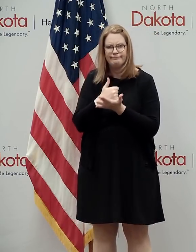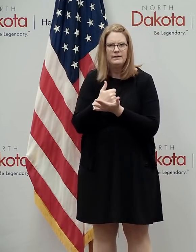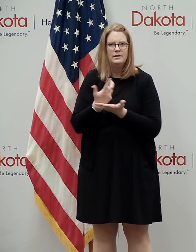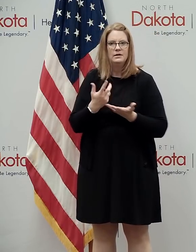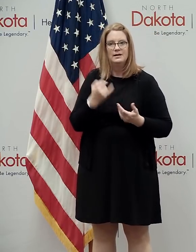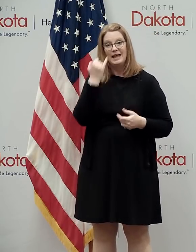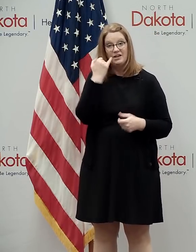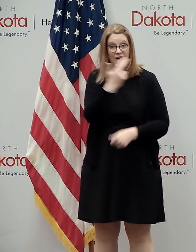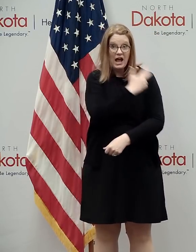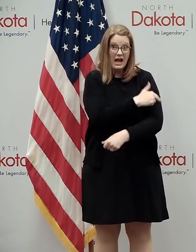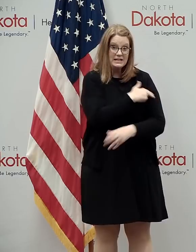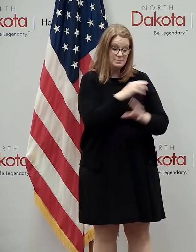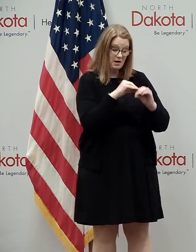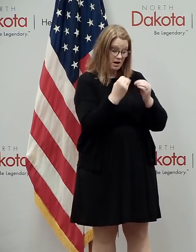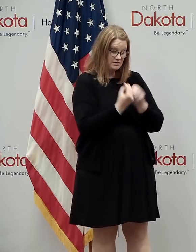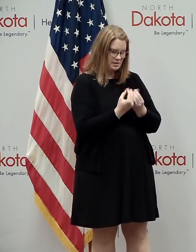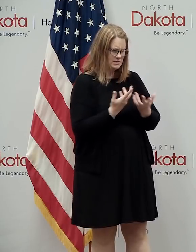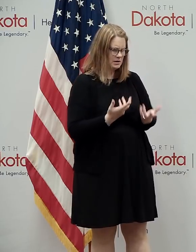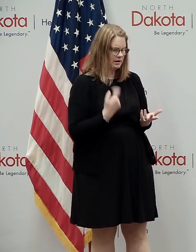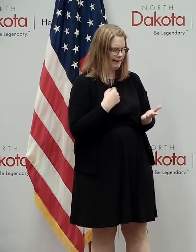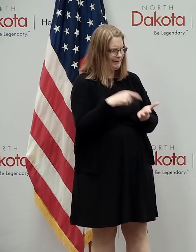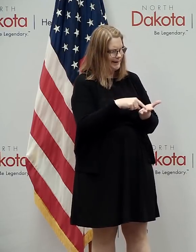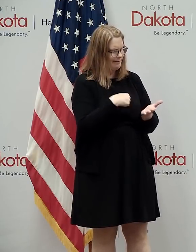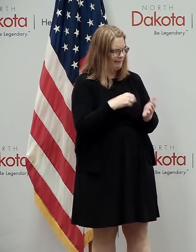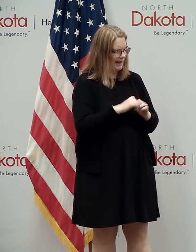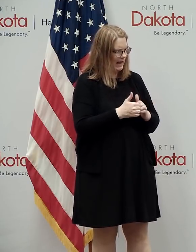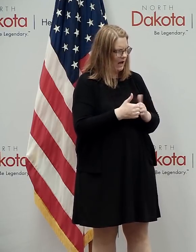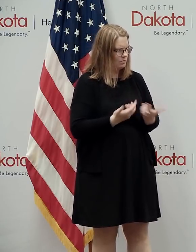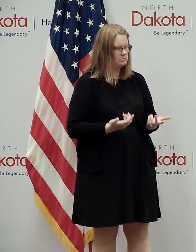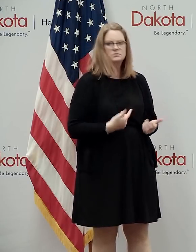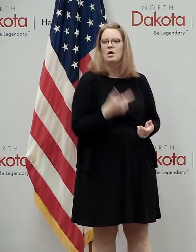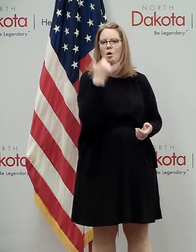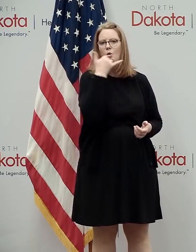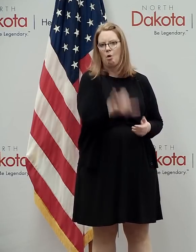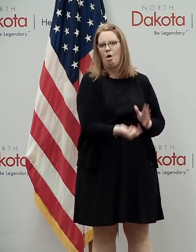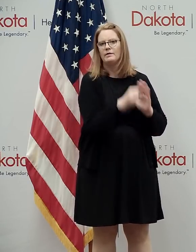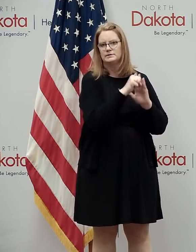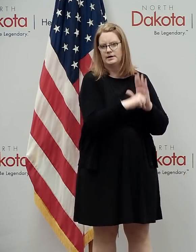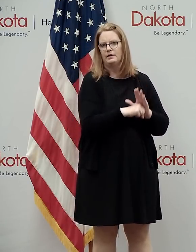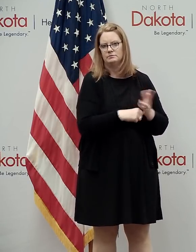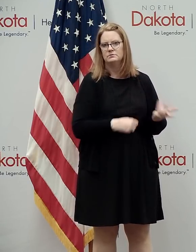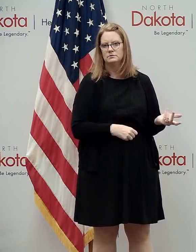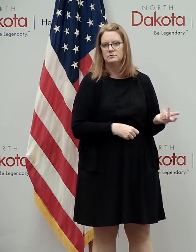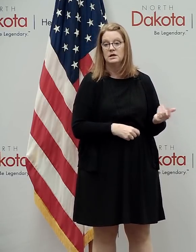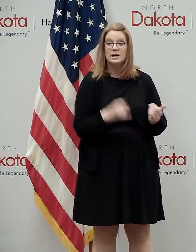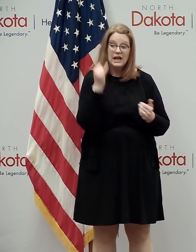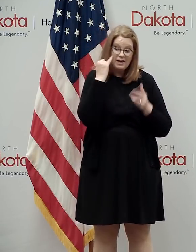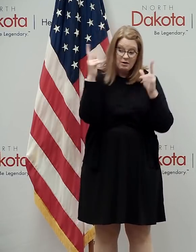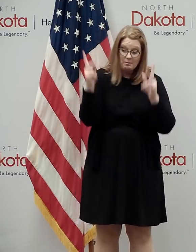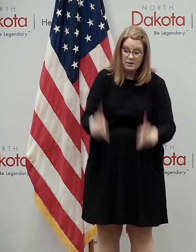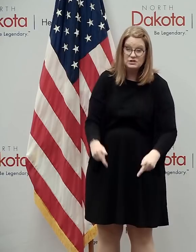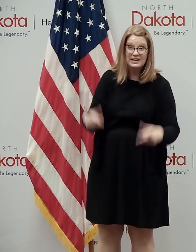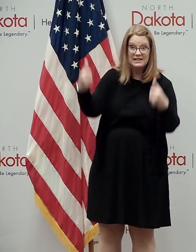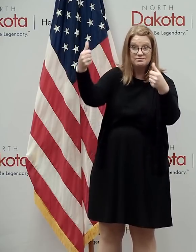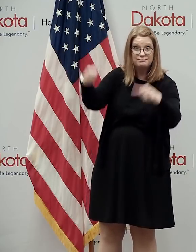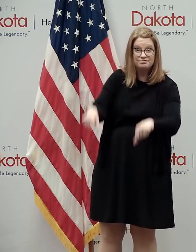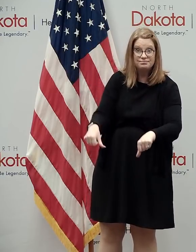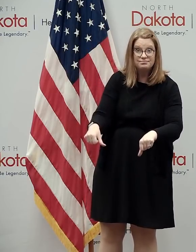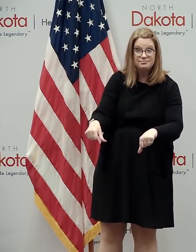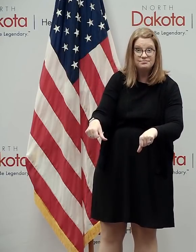is wondering how they're going to get that covered, call the state. If an individual gets turned down